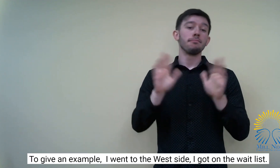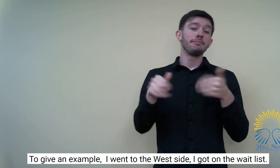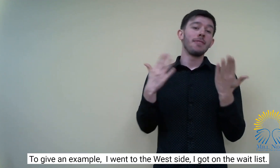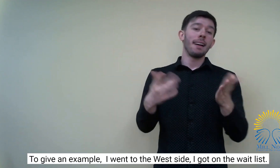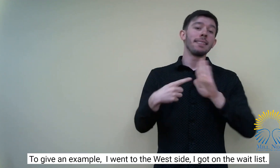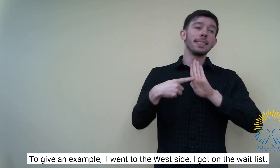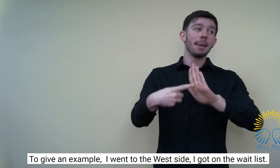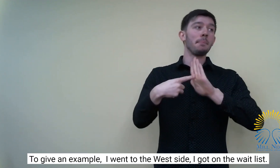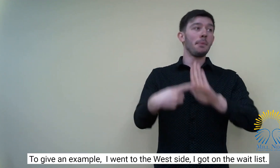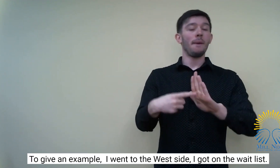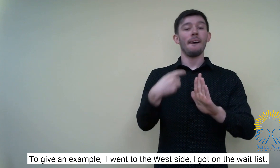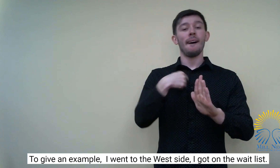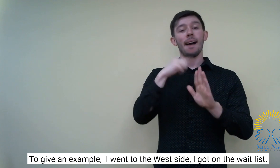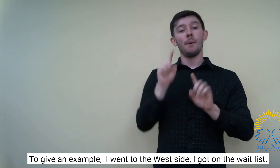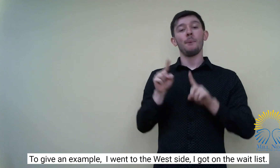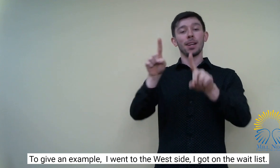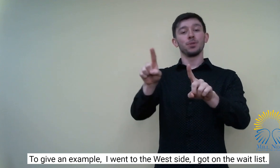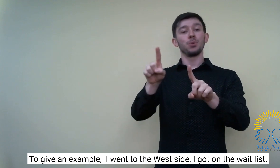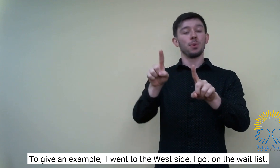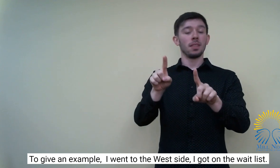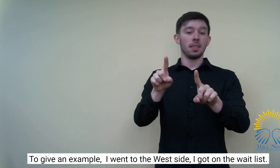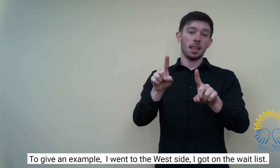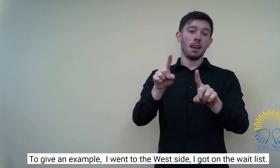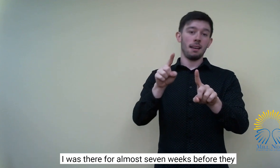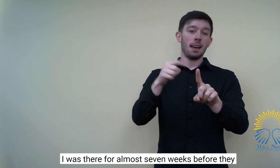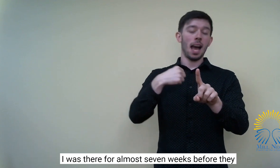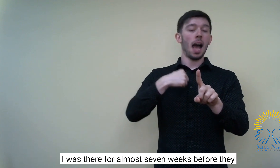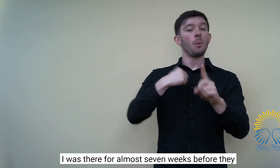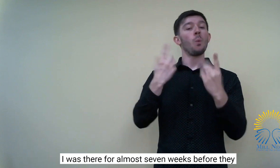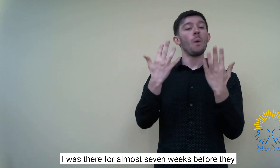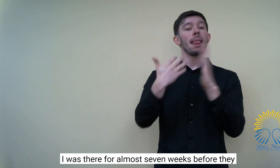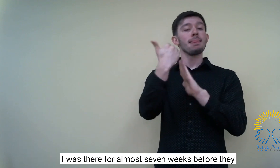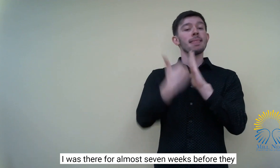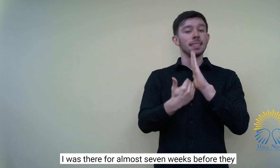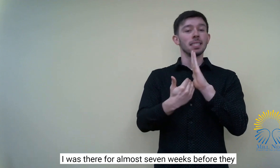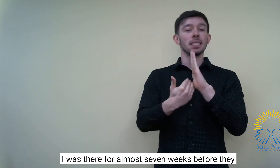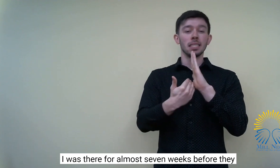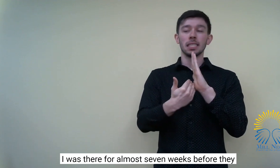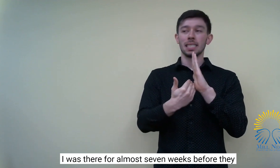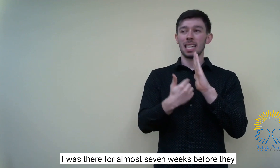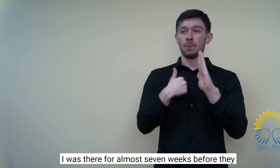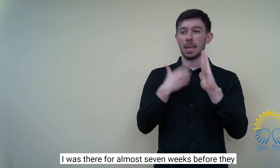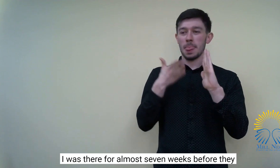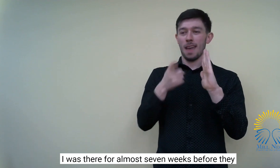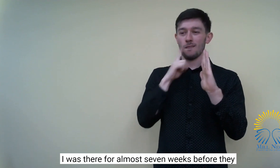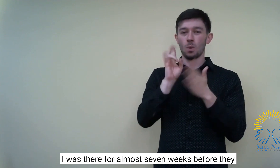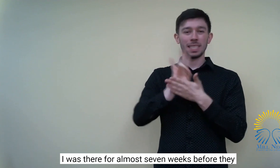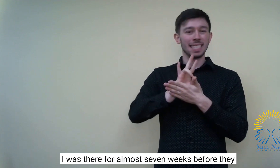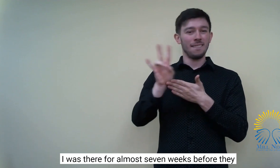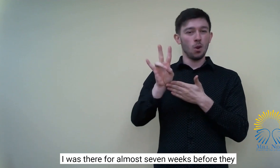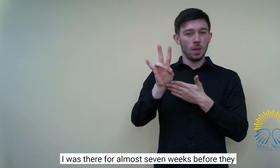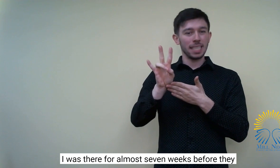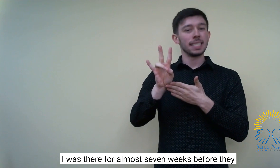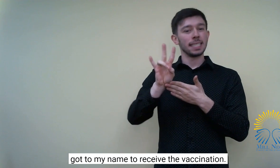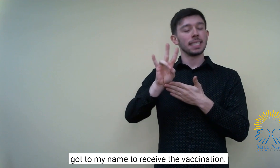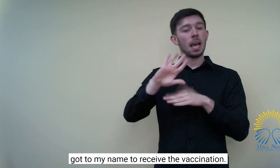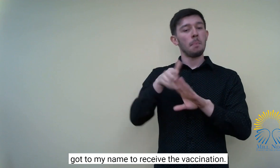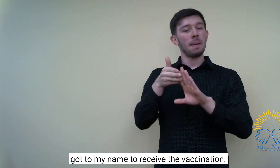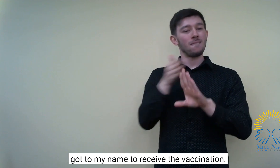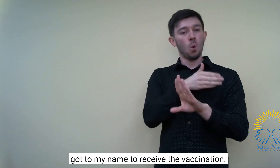I went to the West Side. I got on the wait list. I was there for almost 7 weeks before they got to my name to